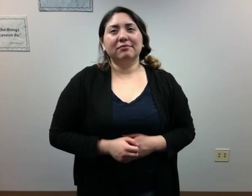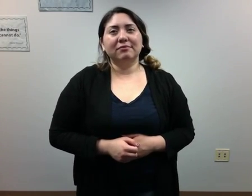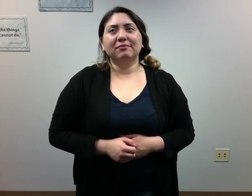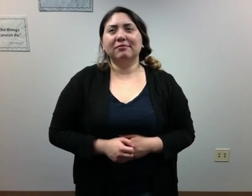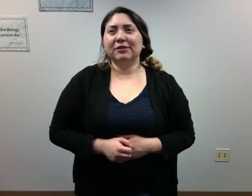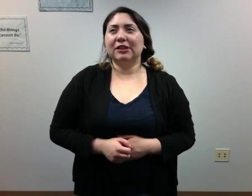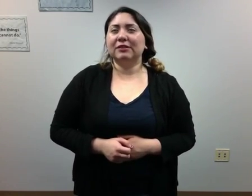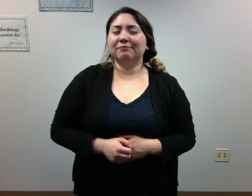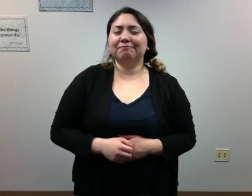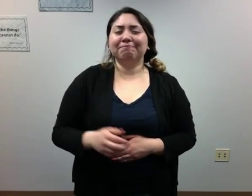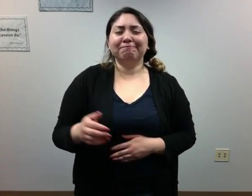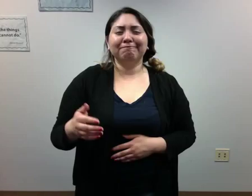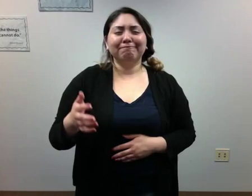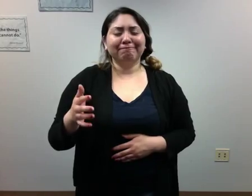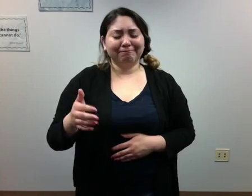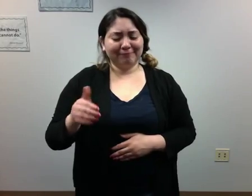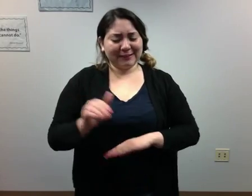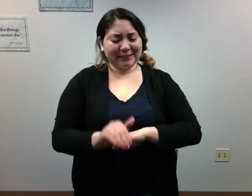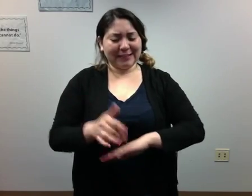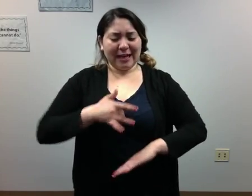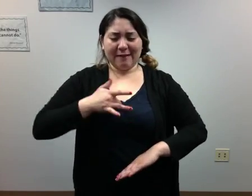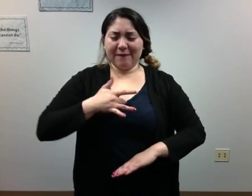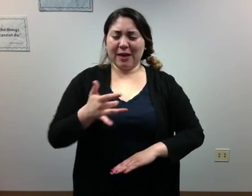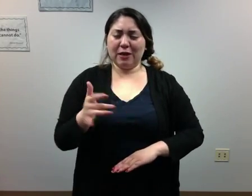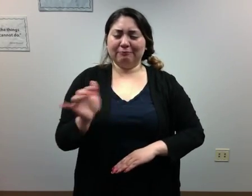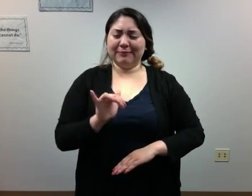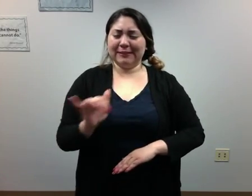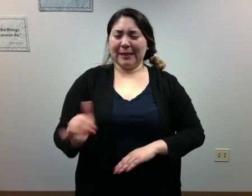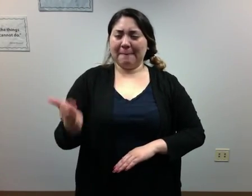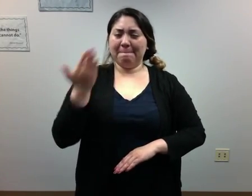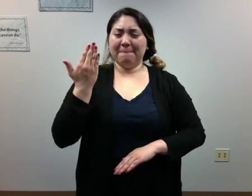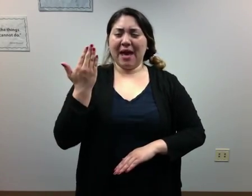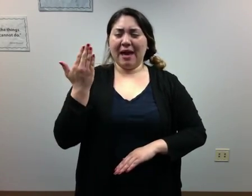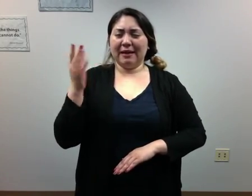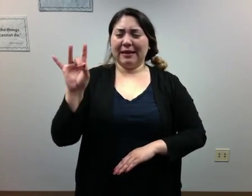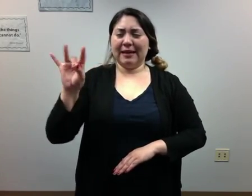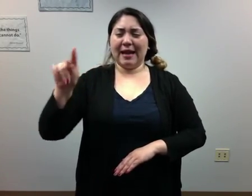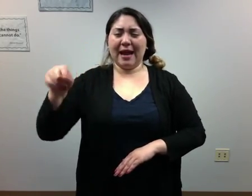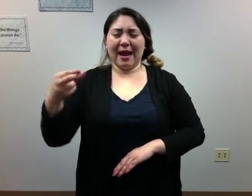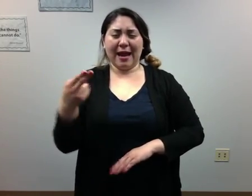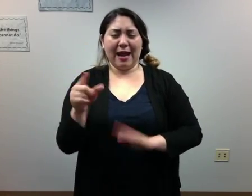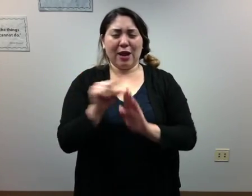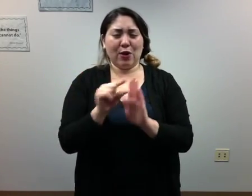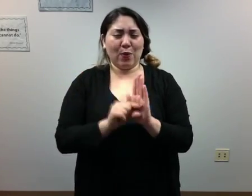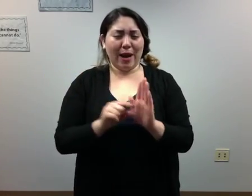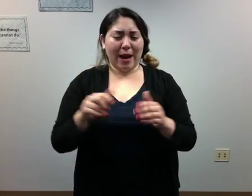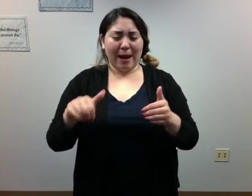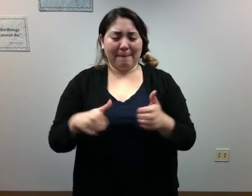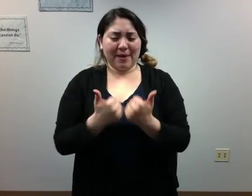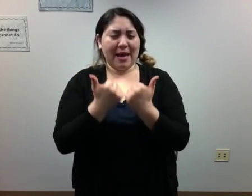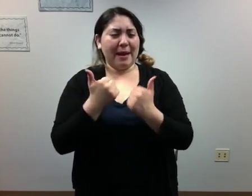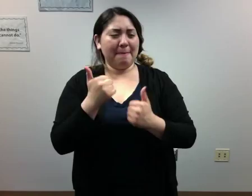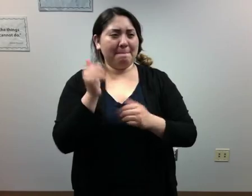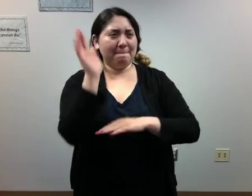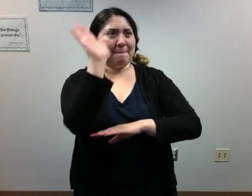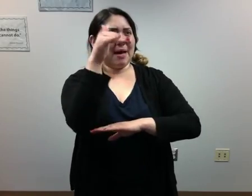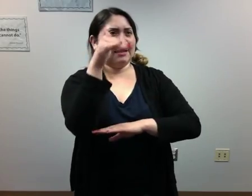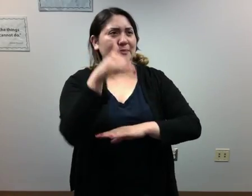You know, tonight I feel a little like I did when I played basketball in the 8th grade. I thought I looked